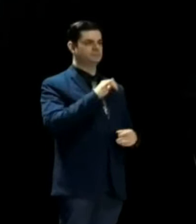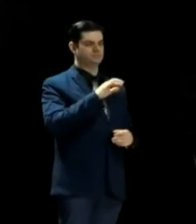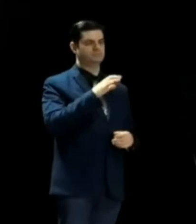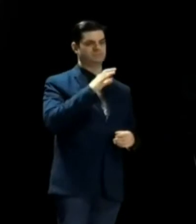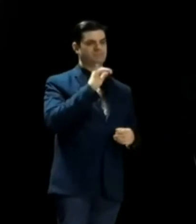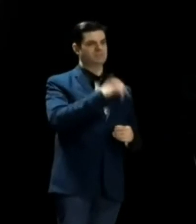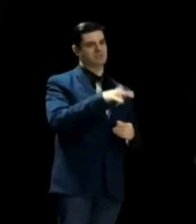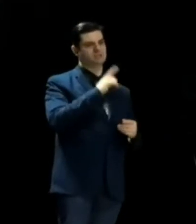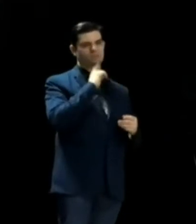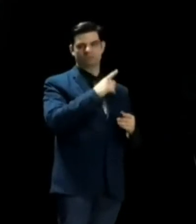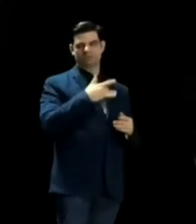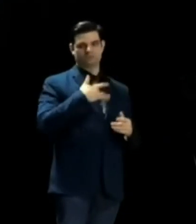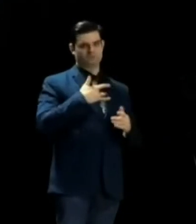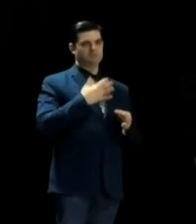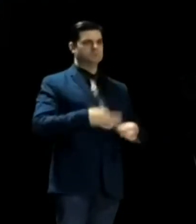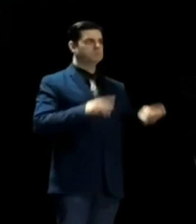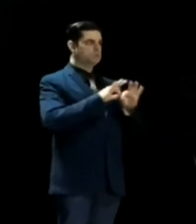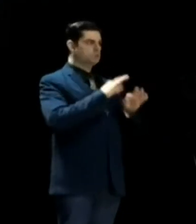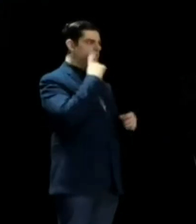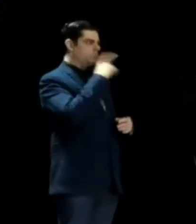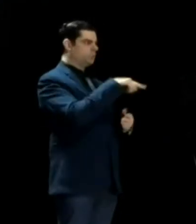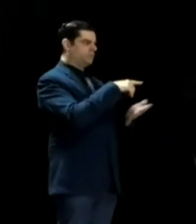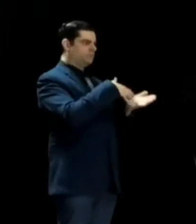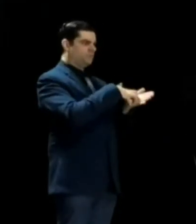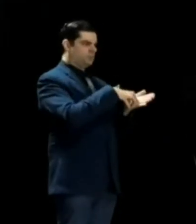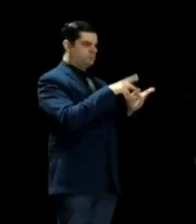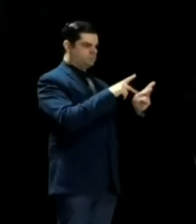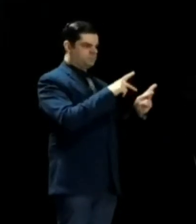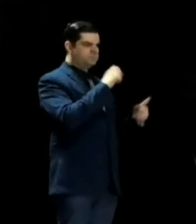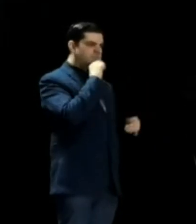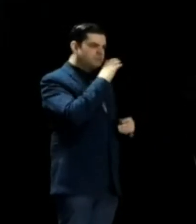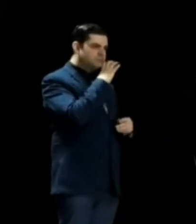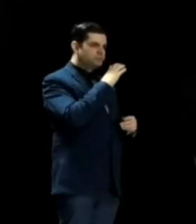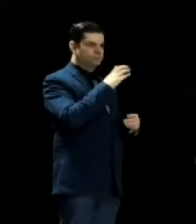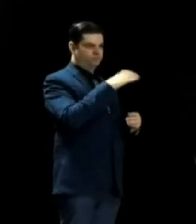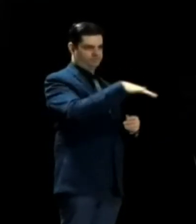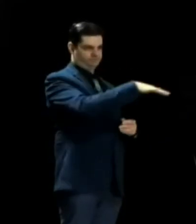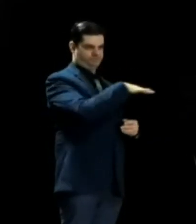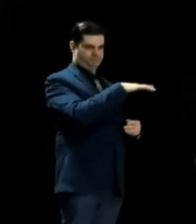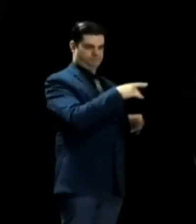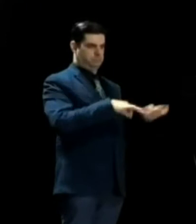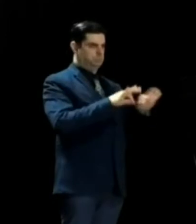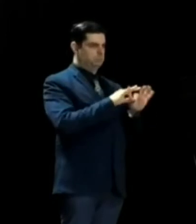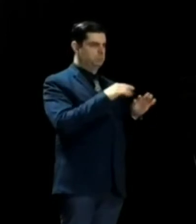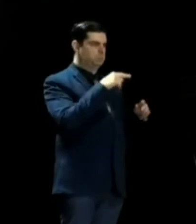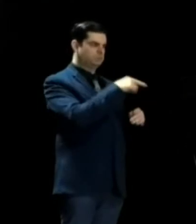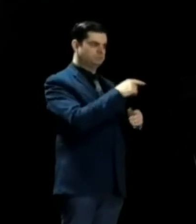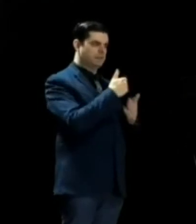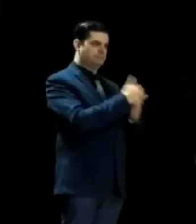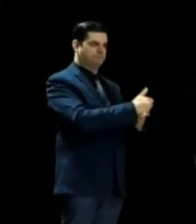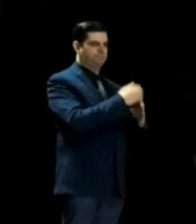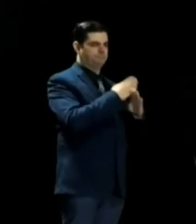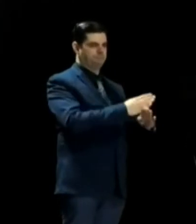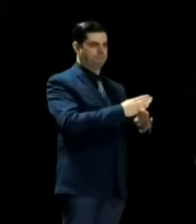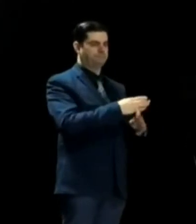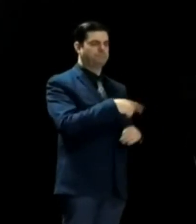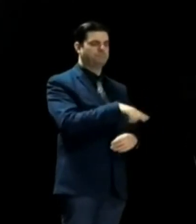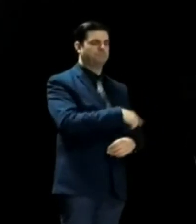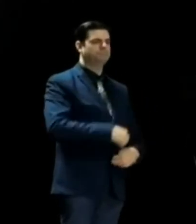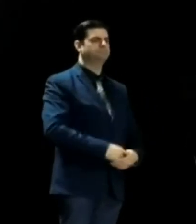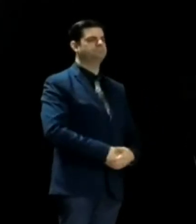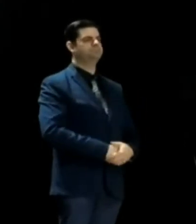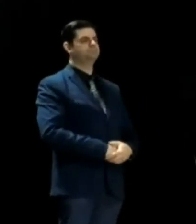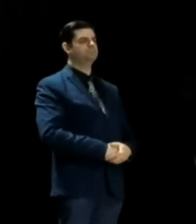homes need our help. Happy that we're going to, after looking at all the data, the national data, that